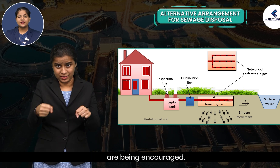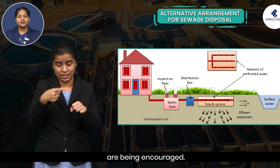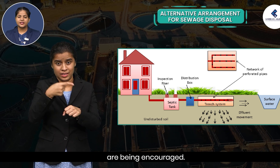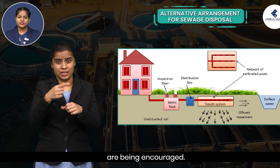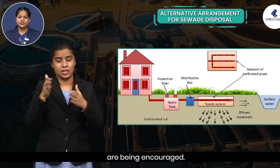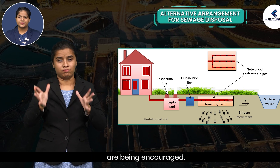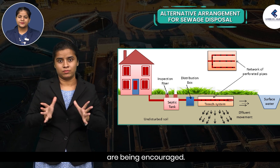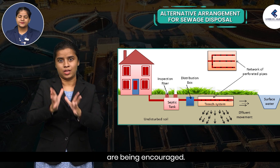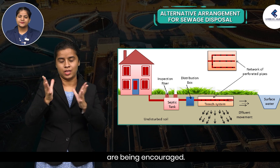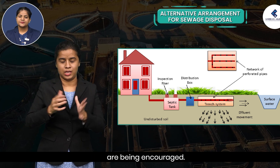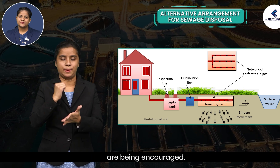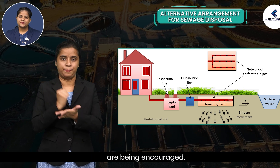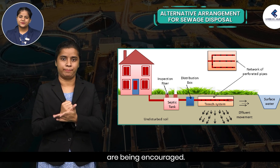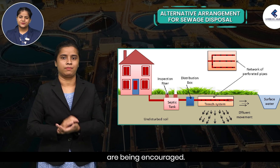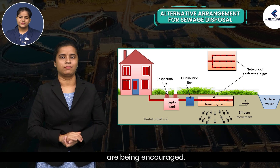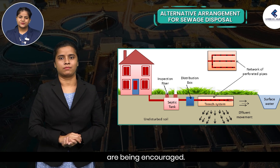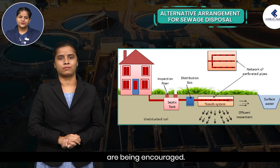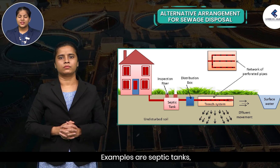being encouraged.